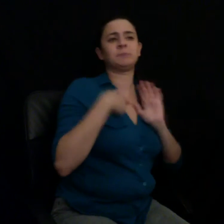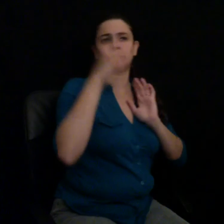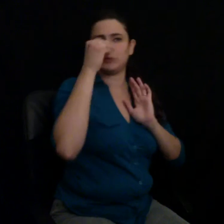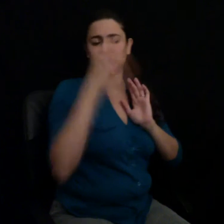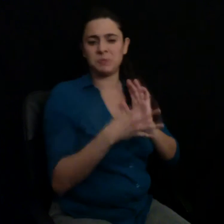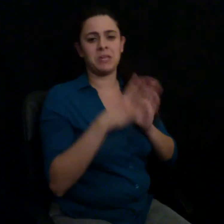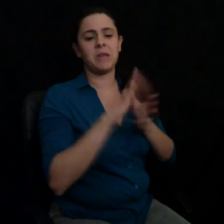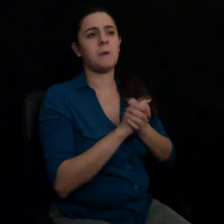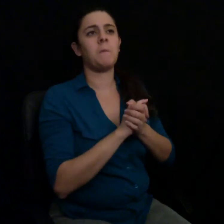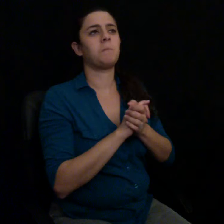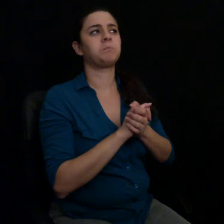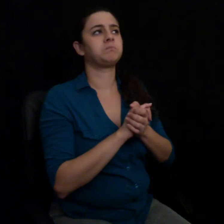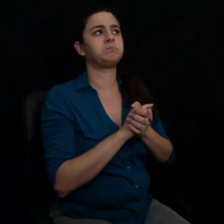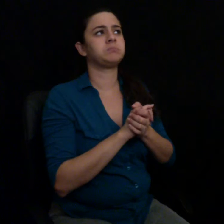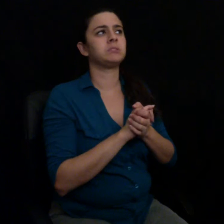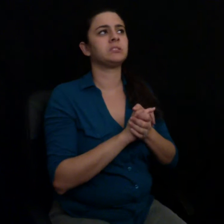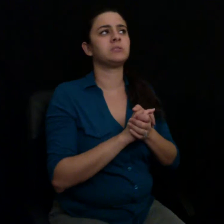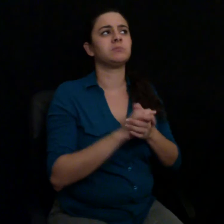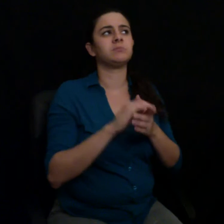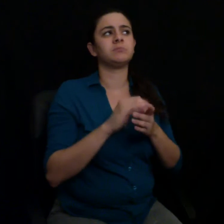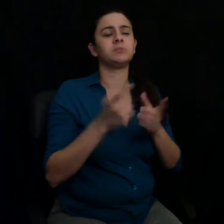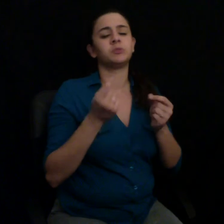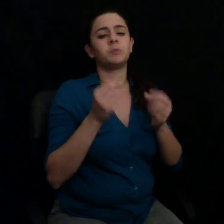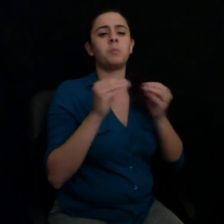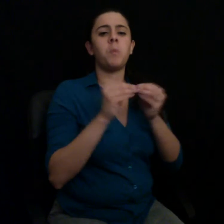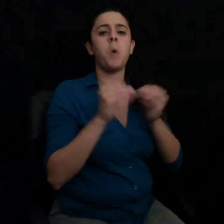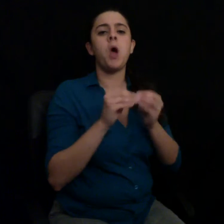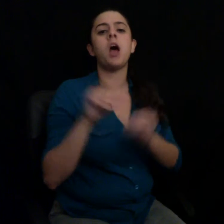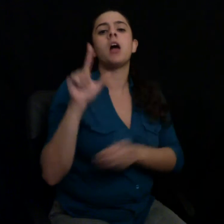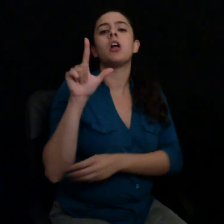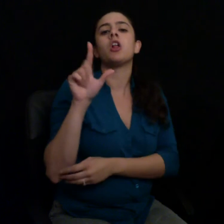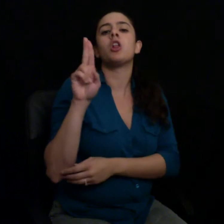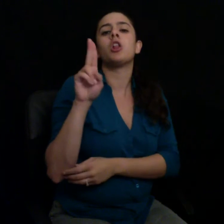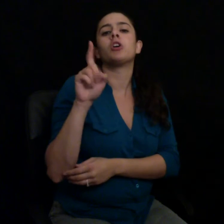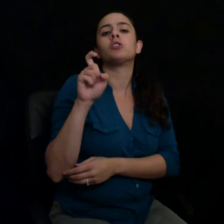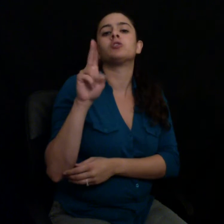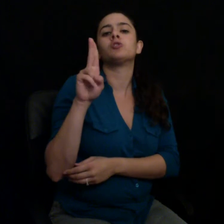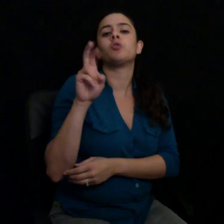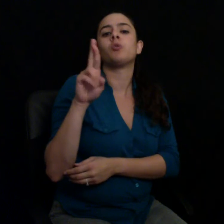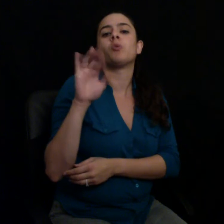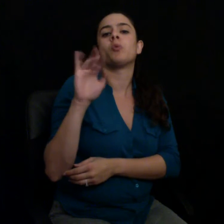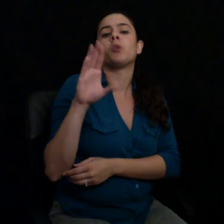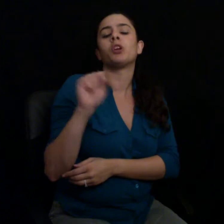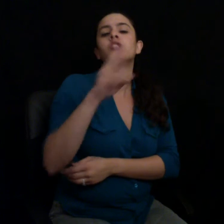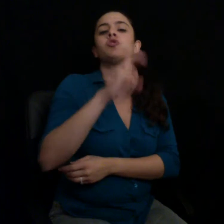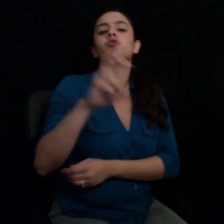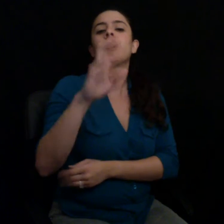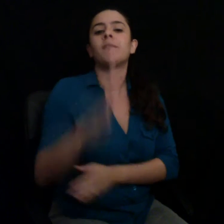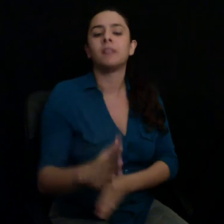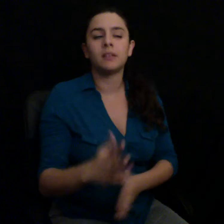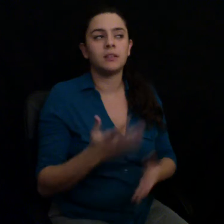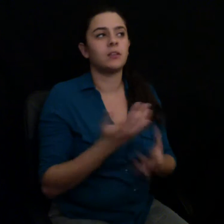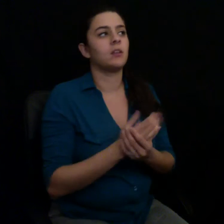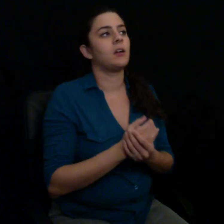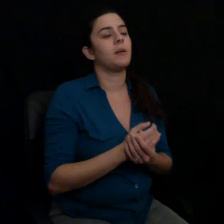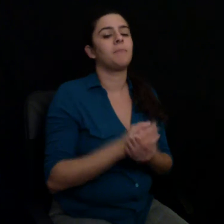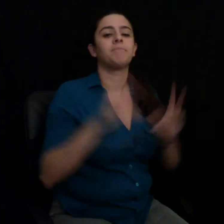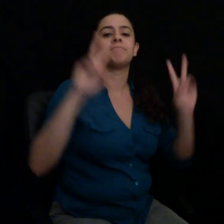and doing a more luxurious form of traveling that people would call like backpacking or tourist traveling